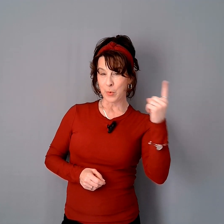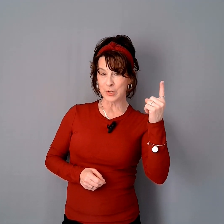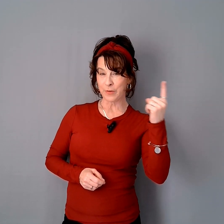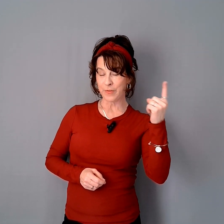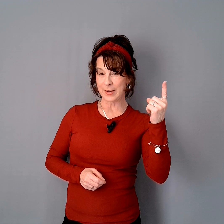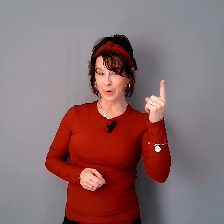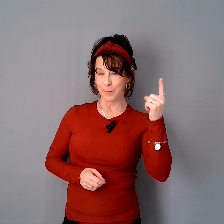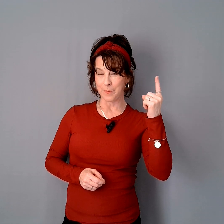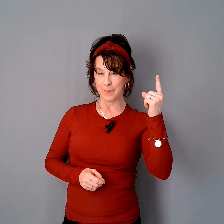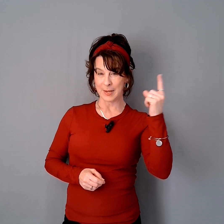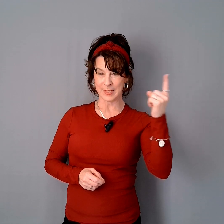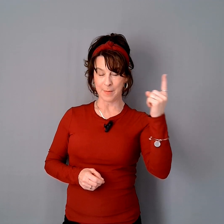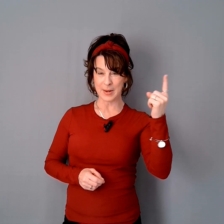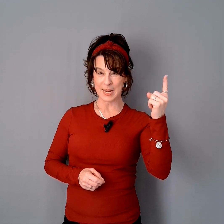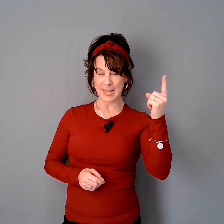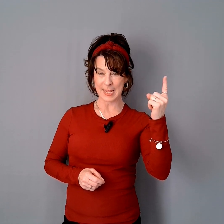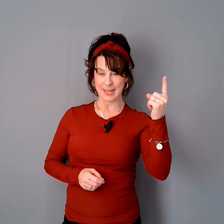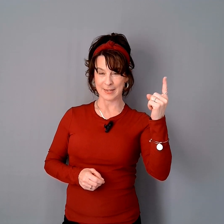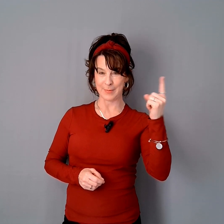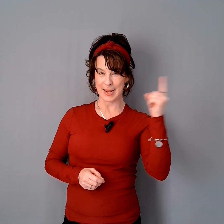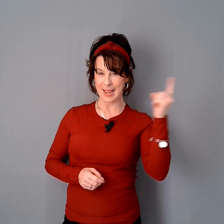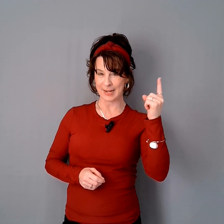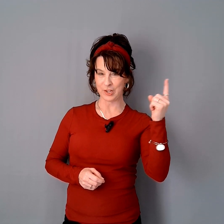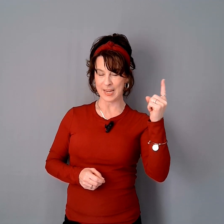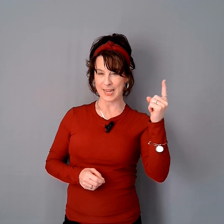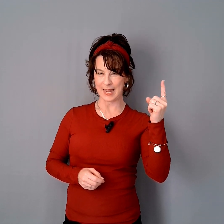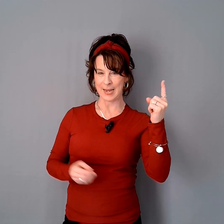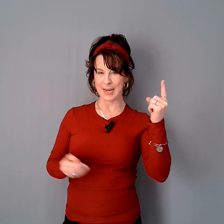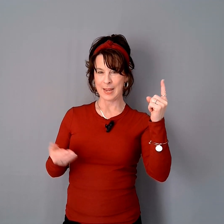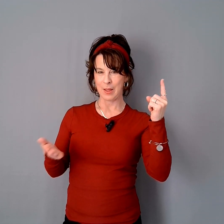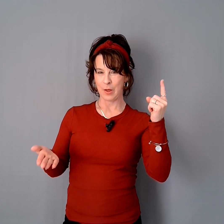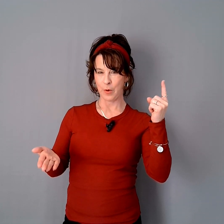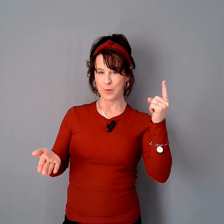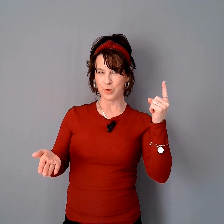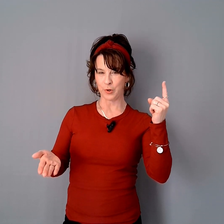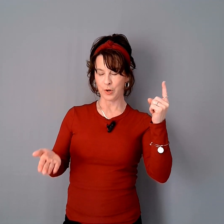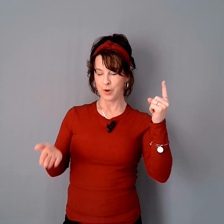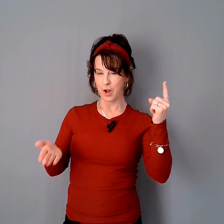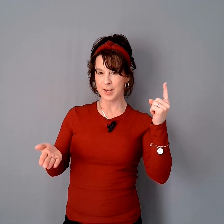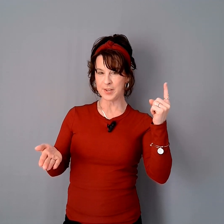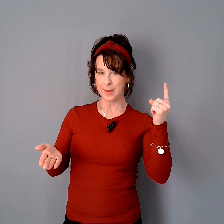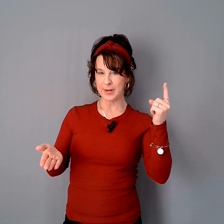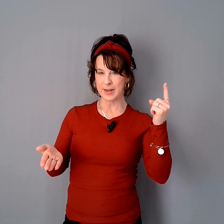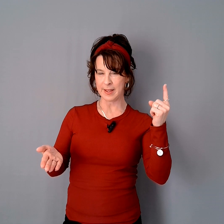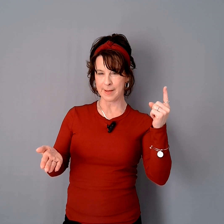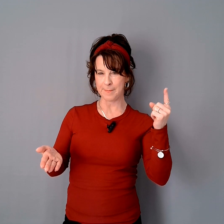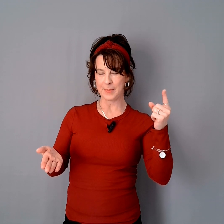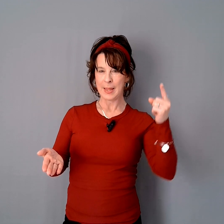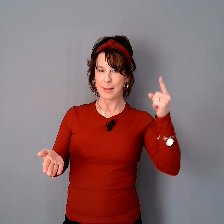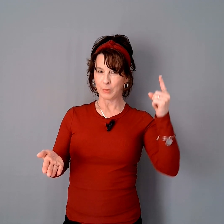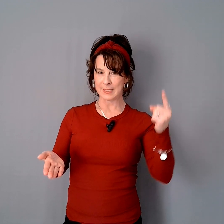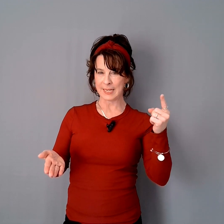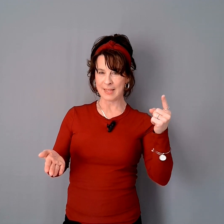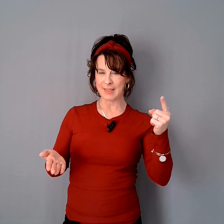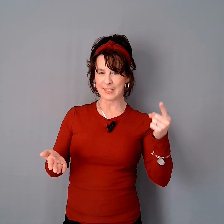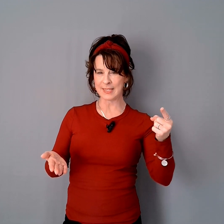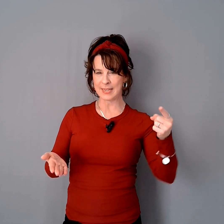pointer finger, my dominant hand, my action hand, open your non-dominant up, pretend this is a